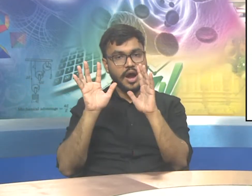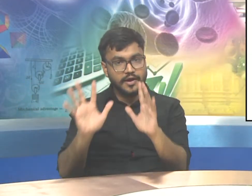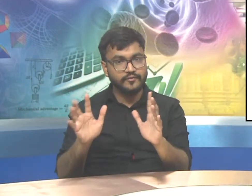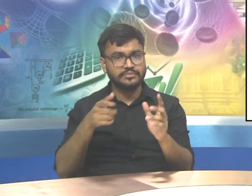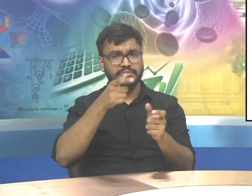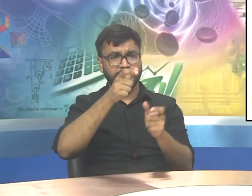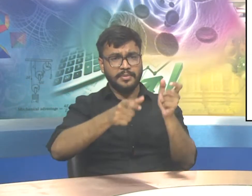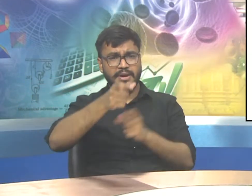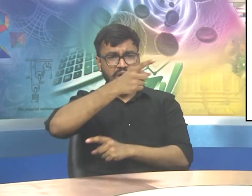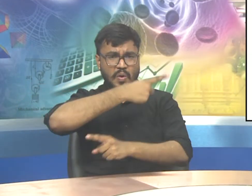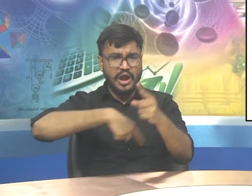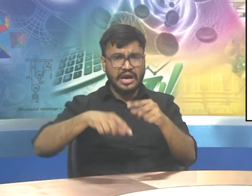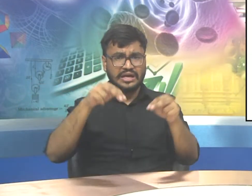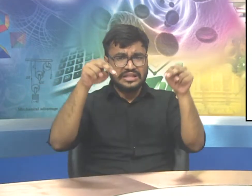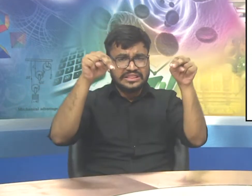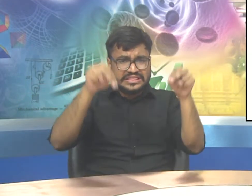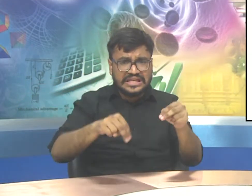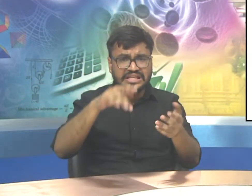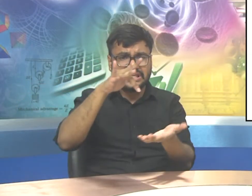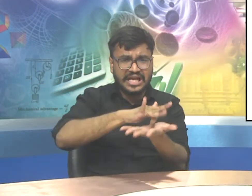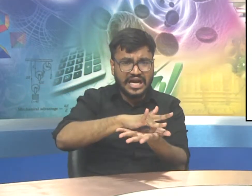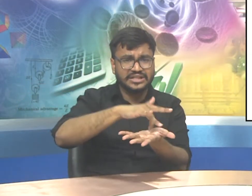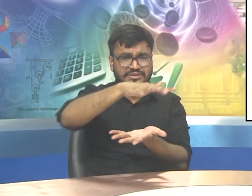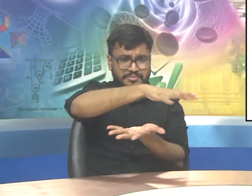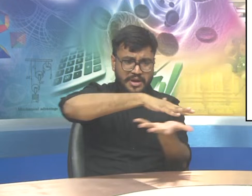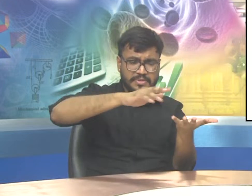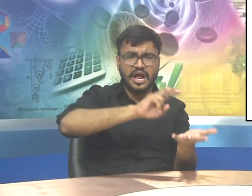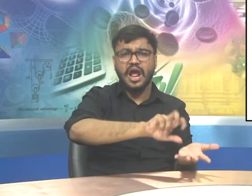the population started increasing.